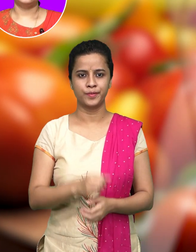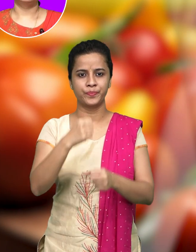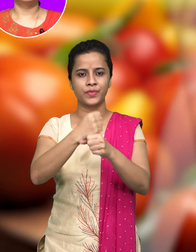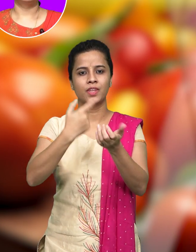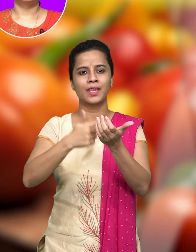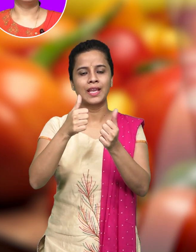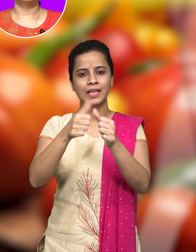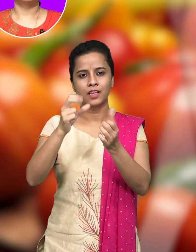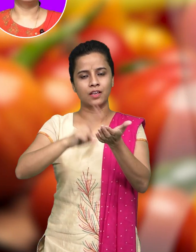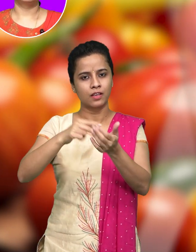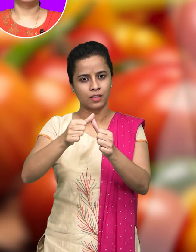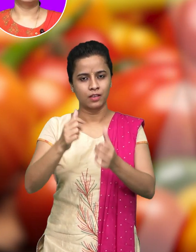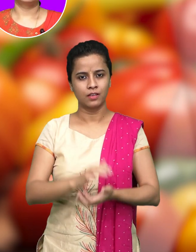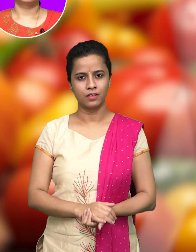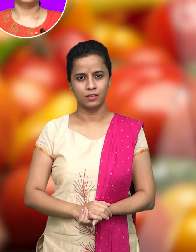grana,